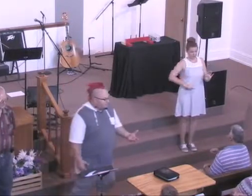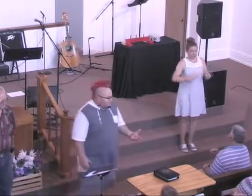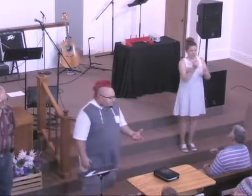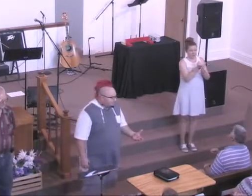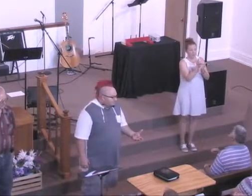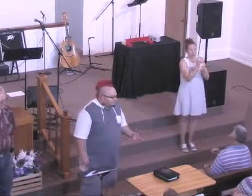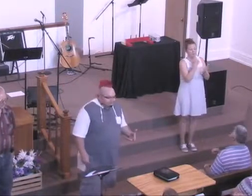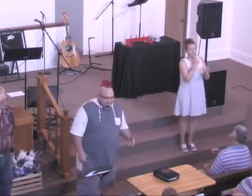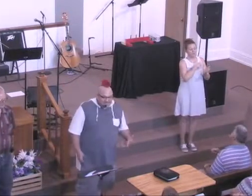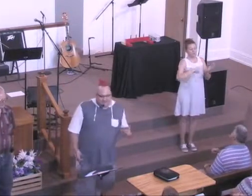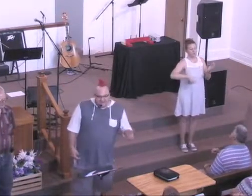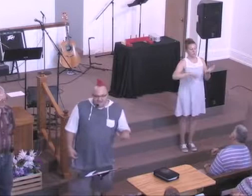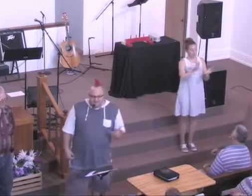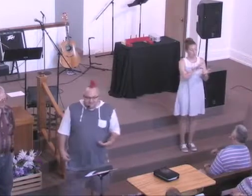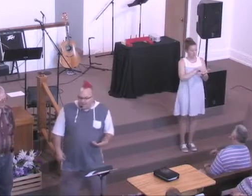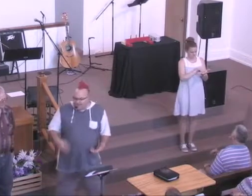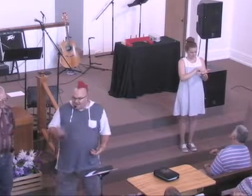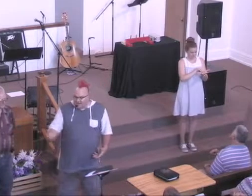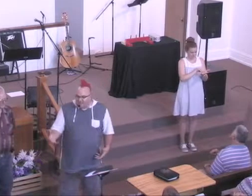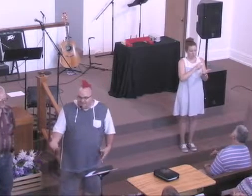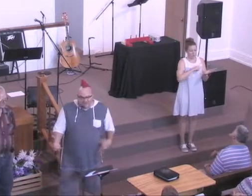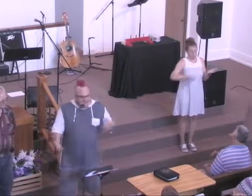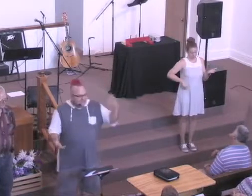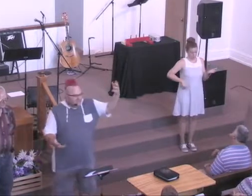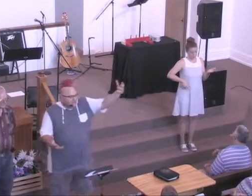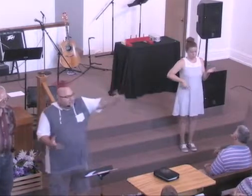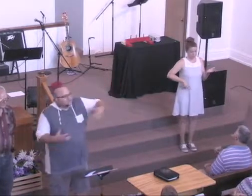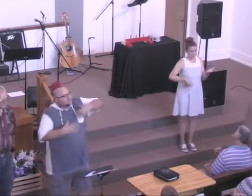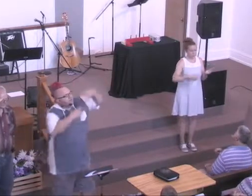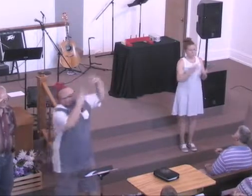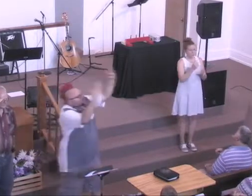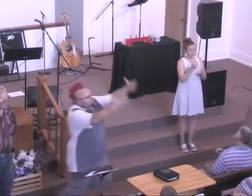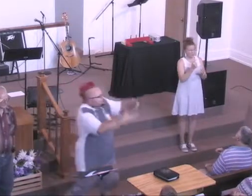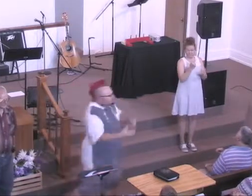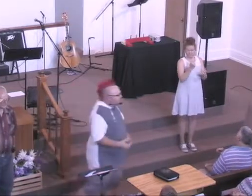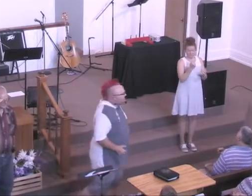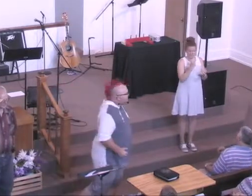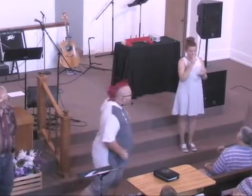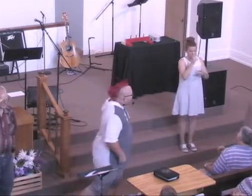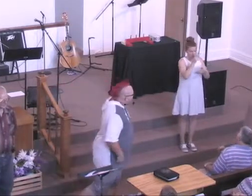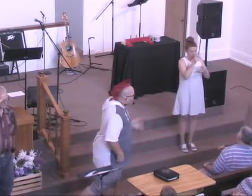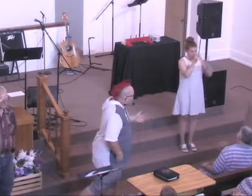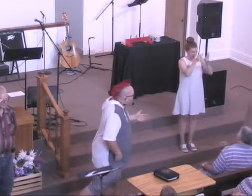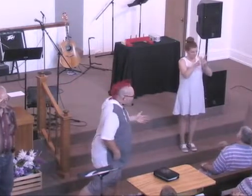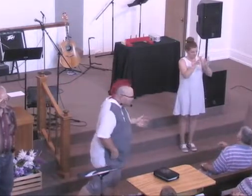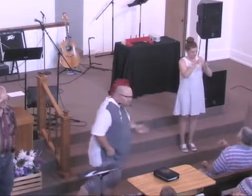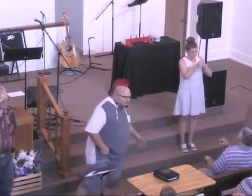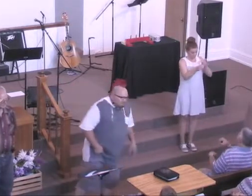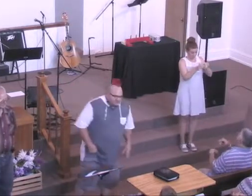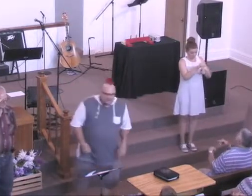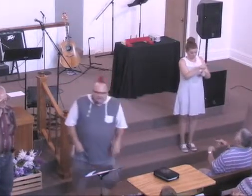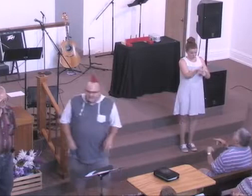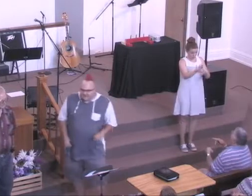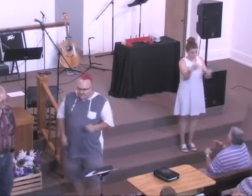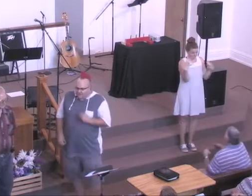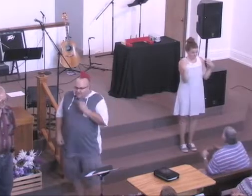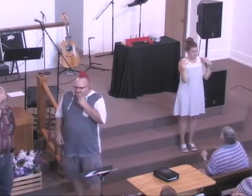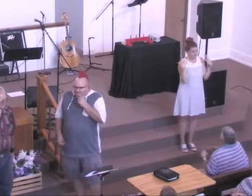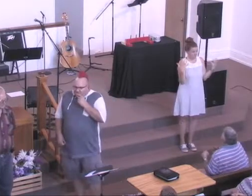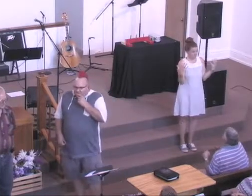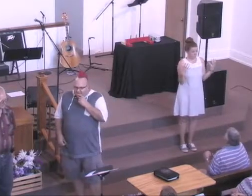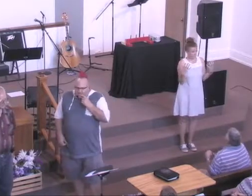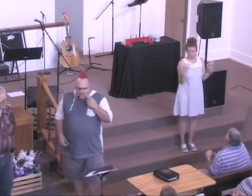Lord. When I say Jesus is Lord, he's no different than the King. He was the person in charge of you. He's your boss, right? Okay, now here's the